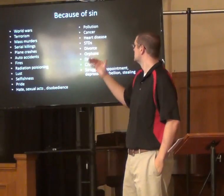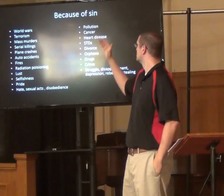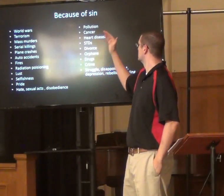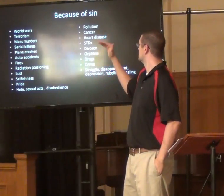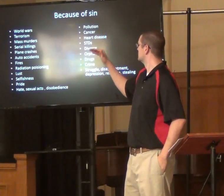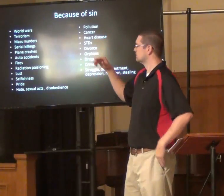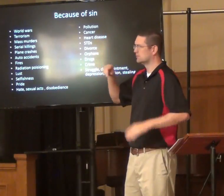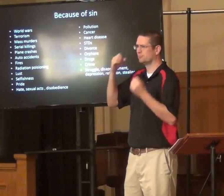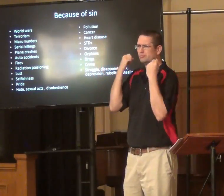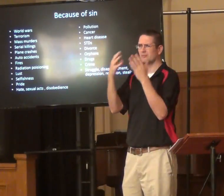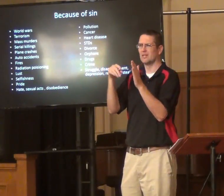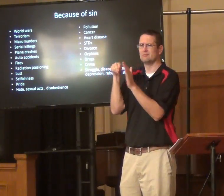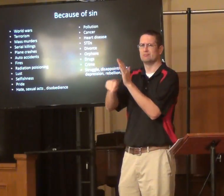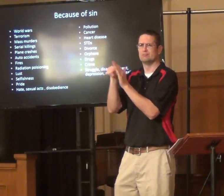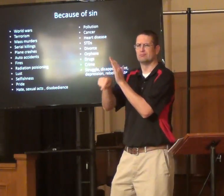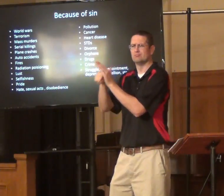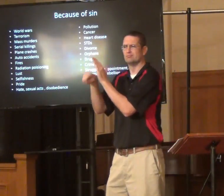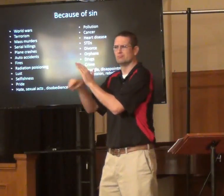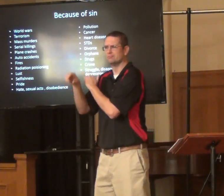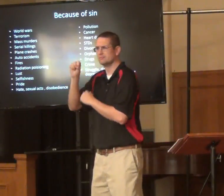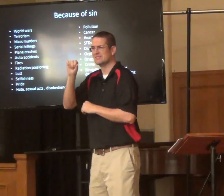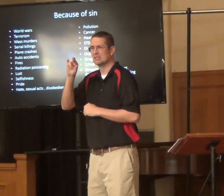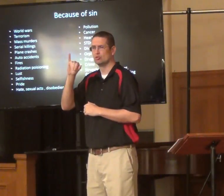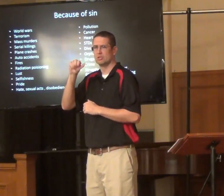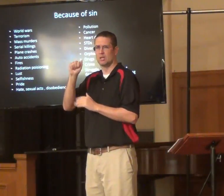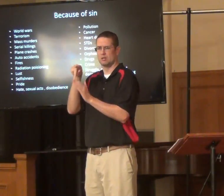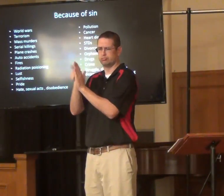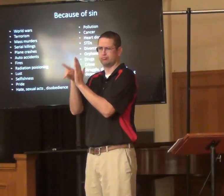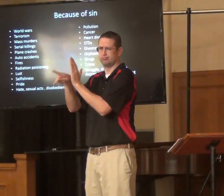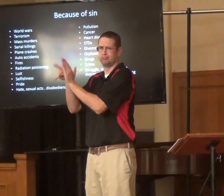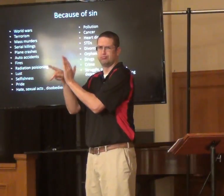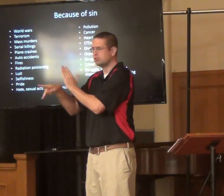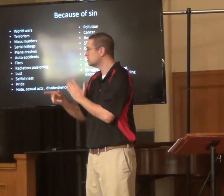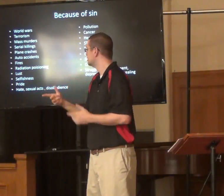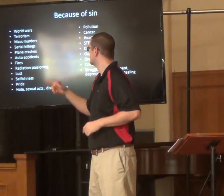seen terrorism. We've seen mass murders in Syria.